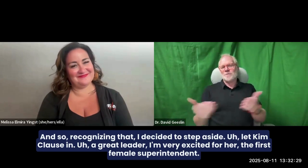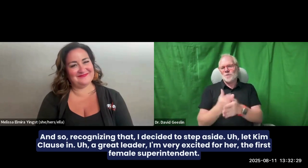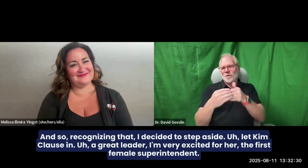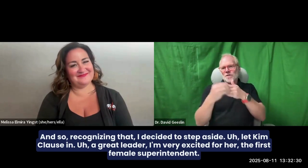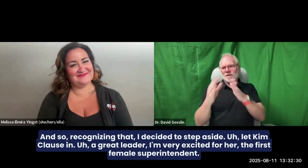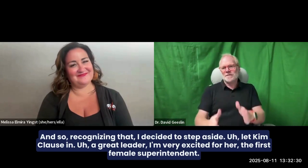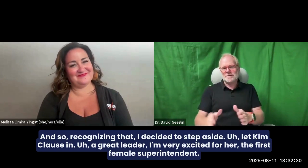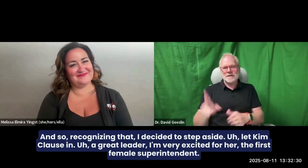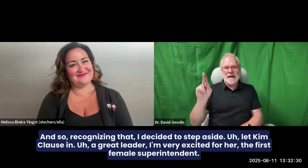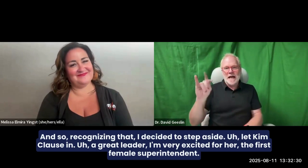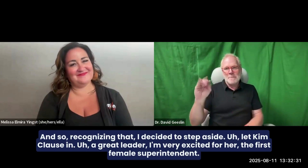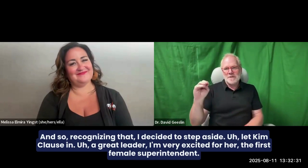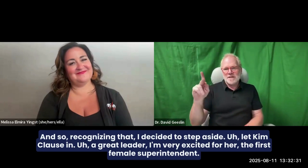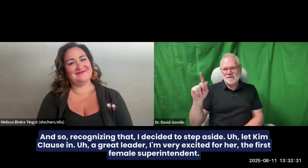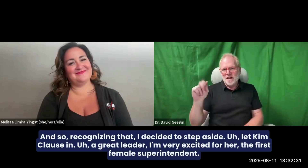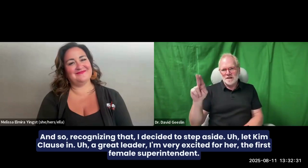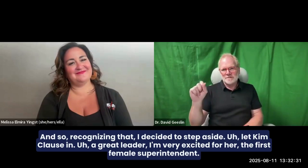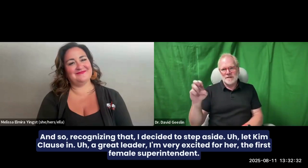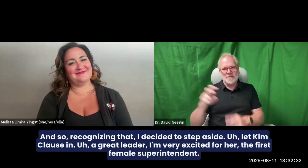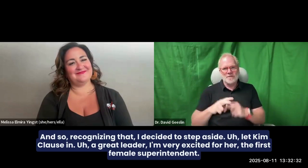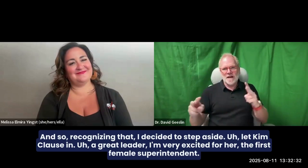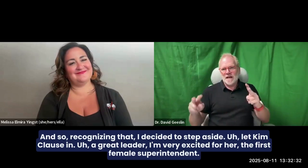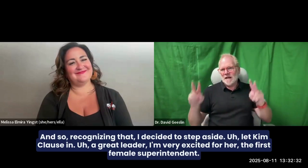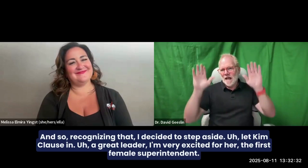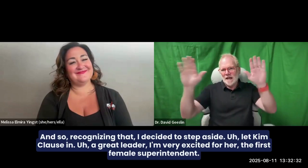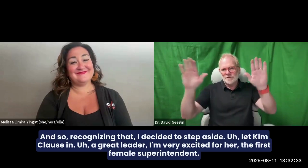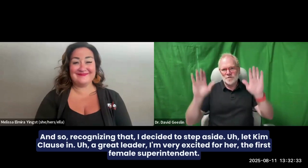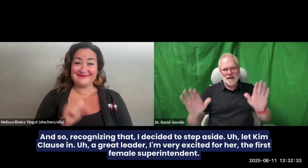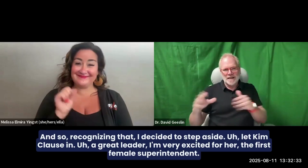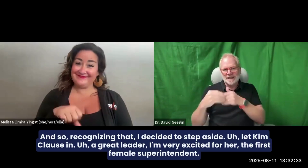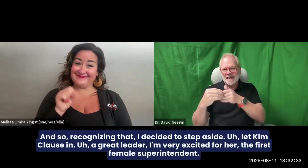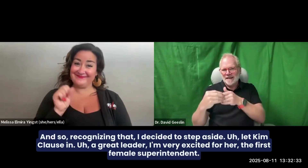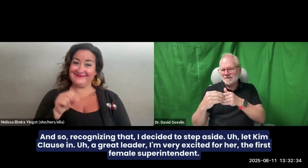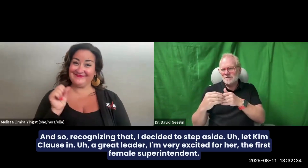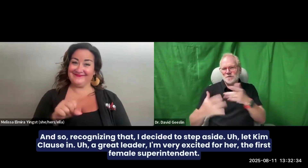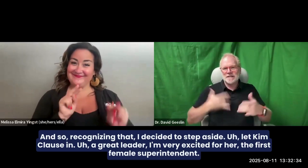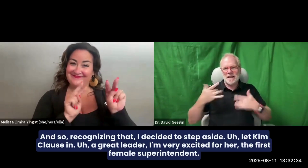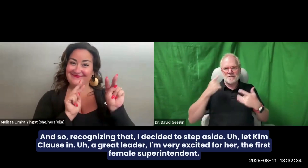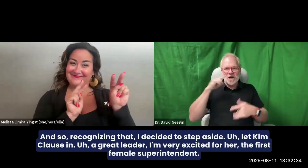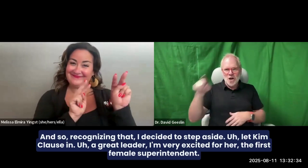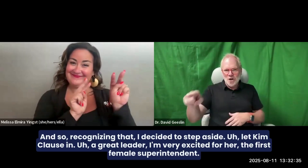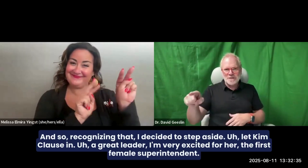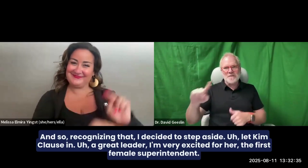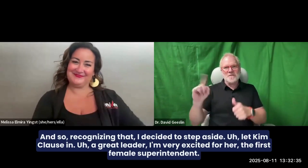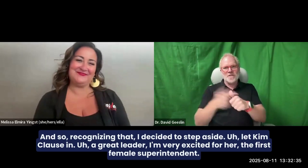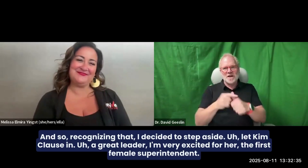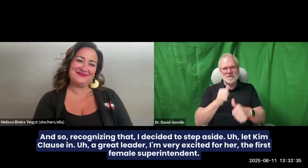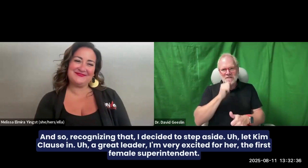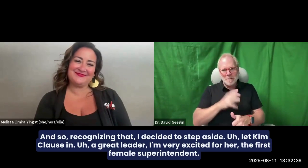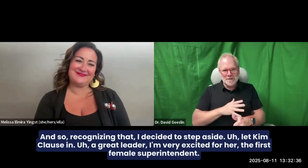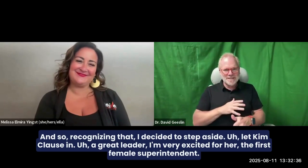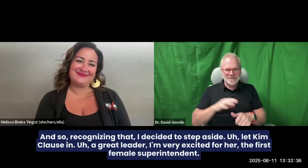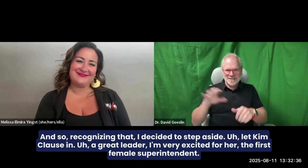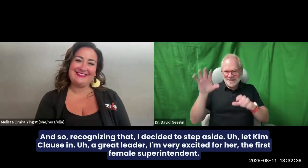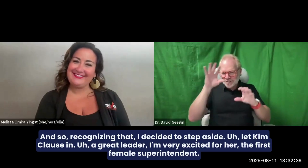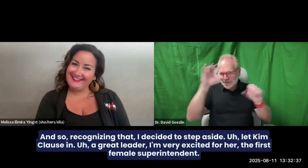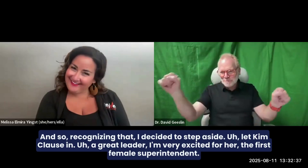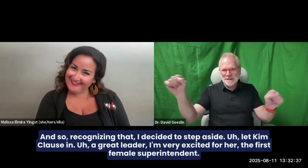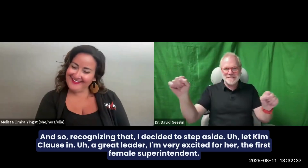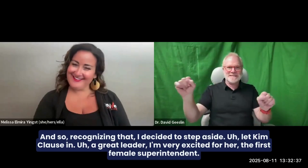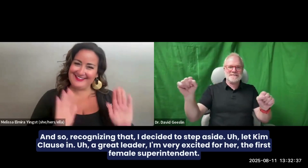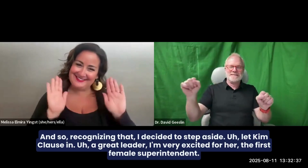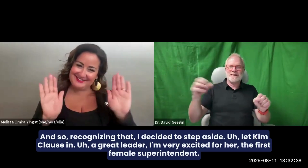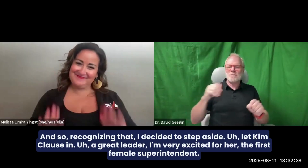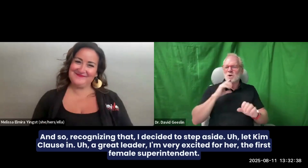so recognizing that, I decided to step aside, let Kim Claus in, a great leader. I'm very excited for her, the